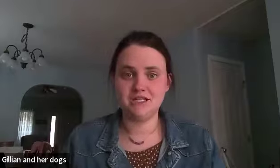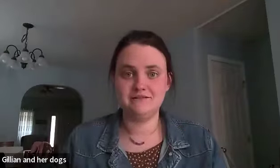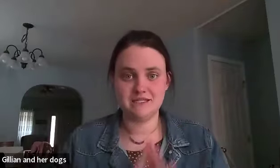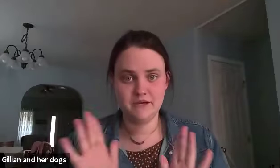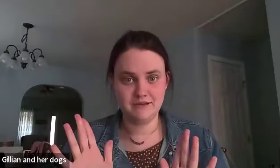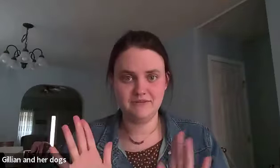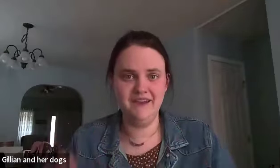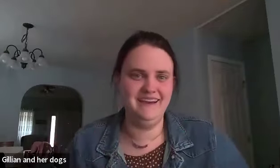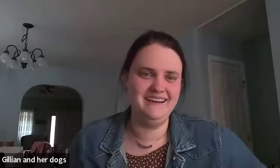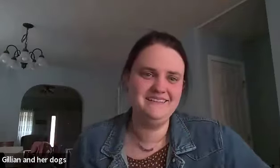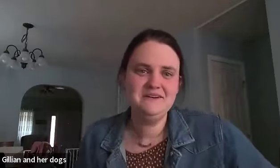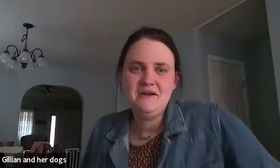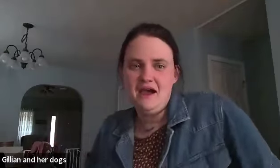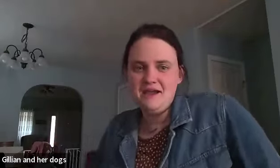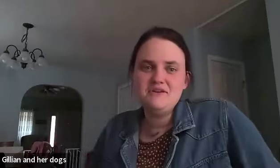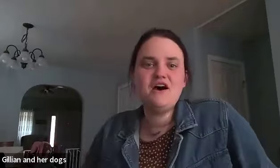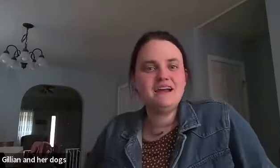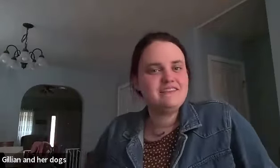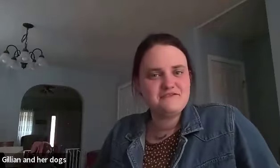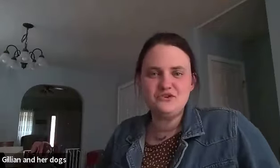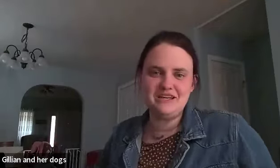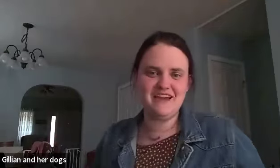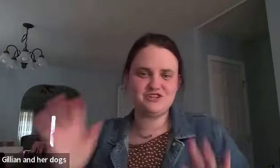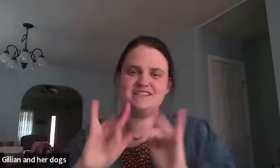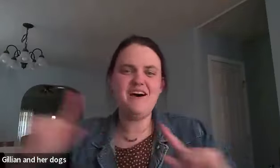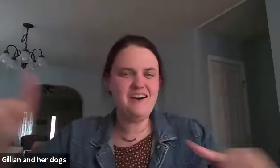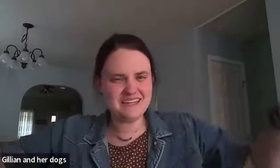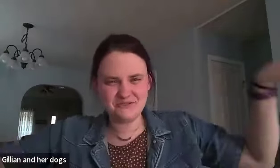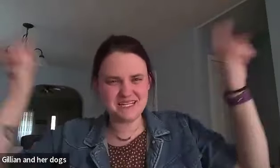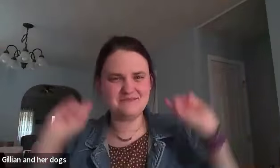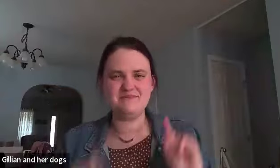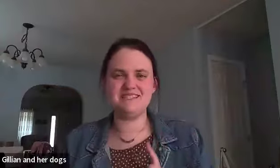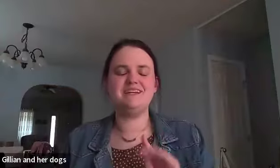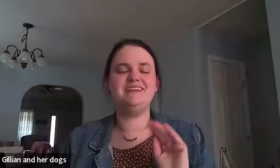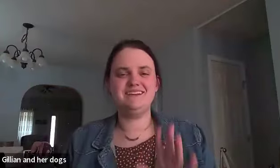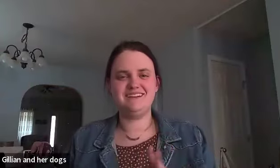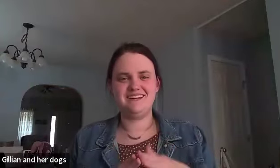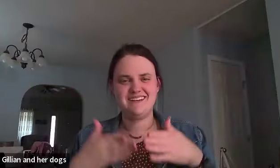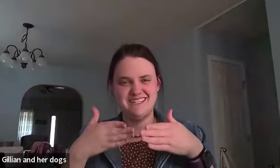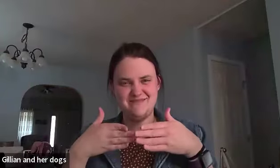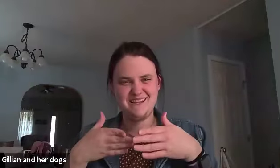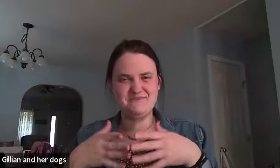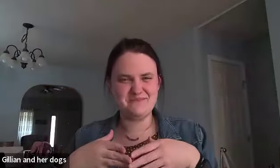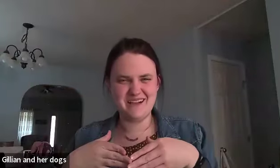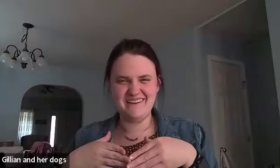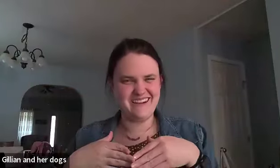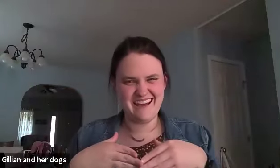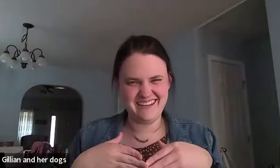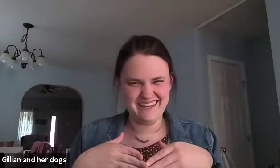chicken, and that's about it. I am not that foodie that tries all the different types of meats. I'm like, no, no, no, no, no. I stay in my little bubble. I don't want